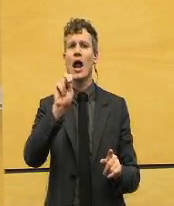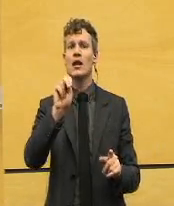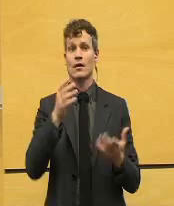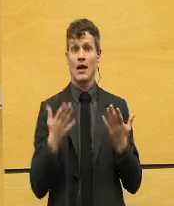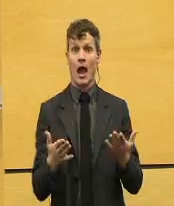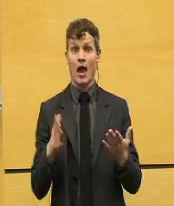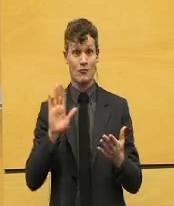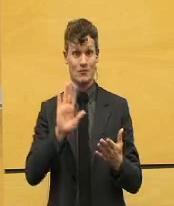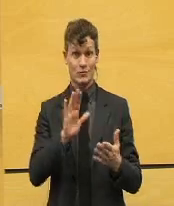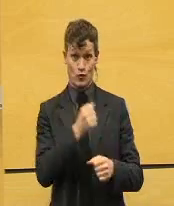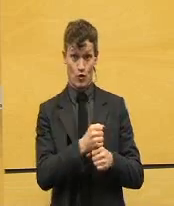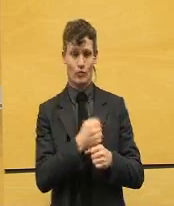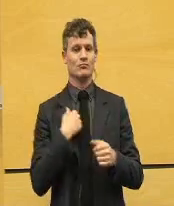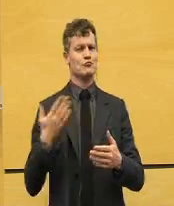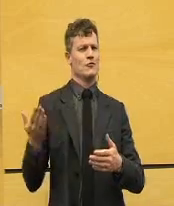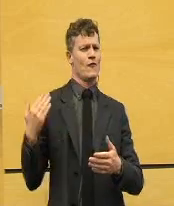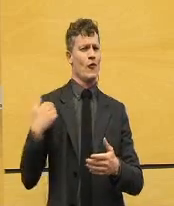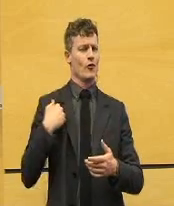of this